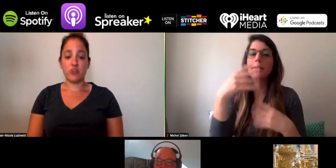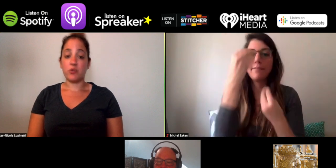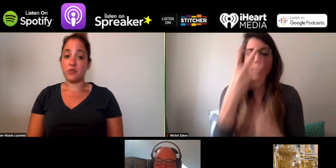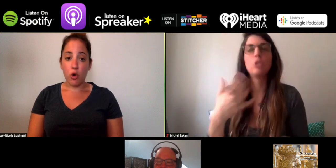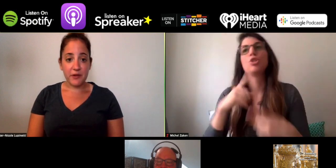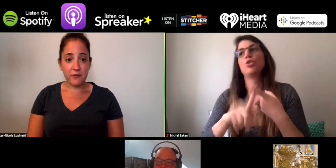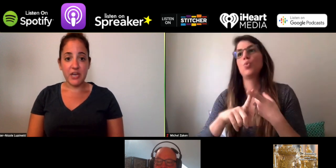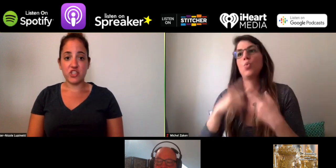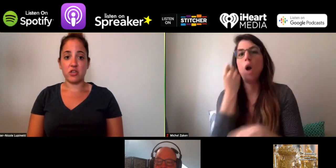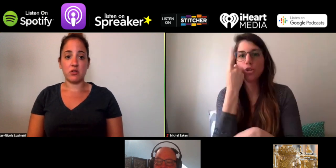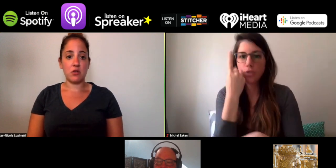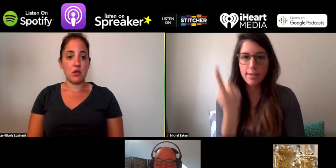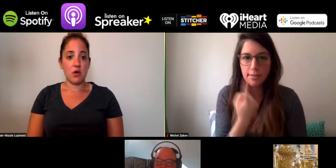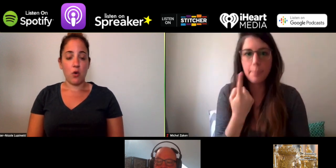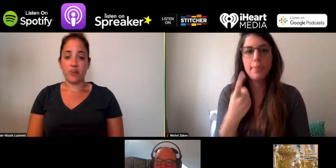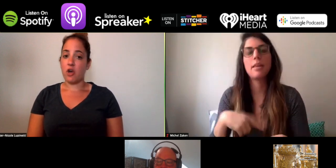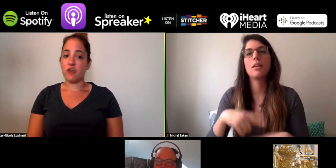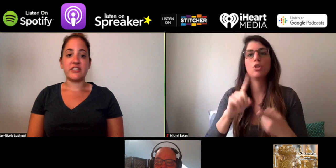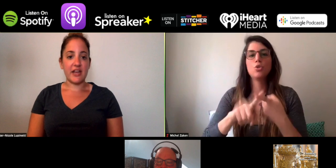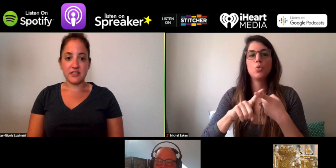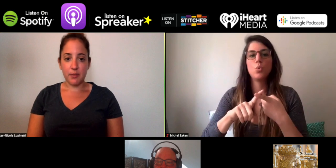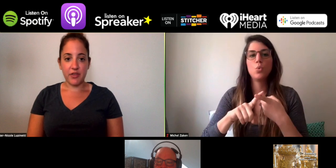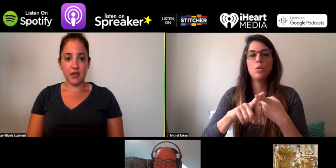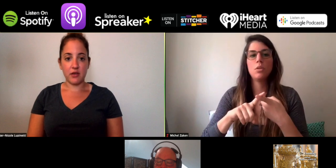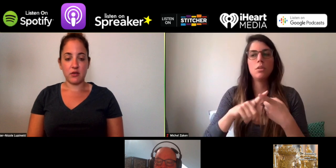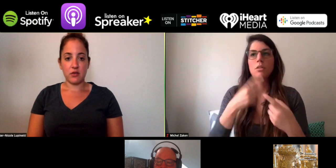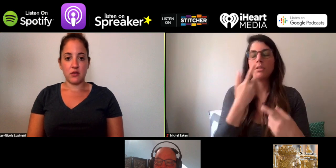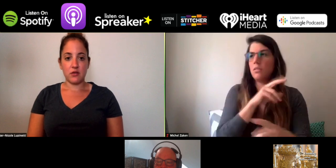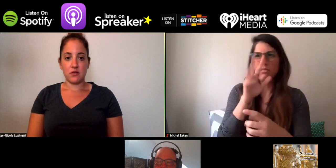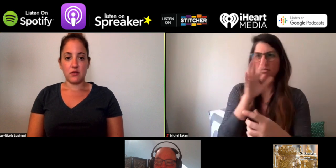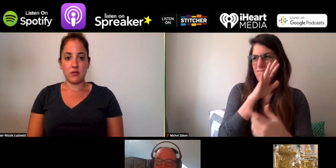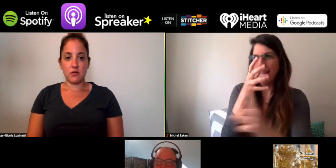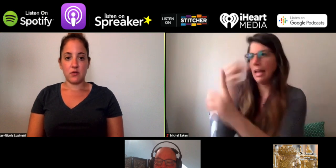or to absorb information, or to understand something,